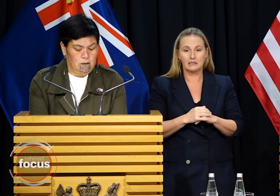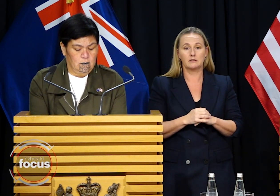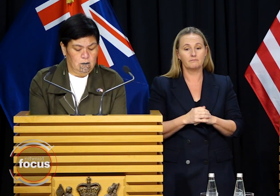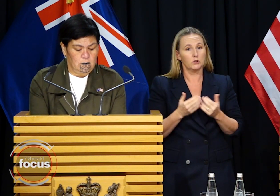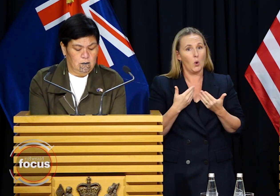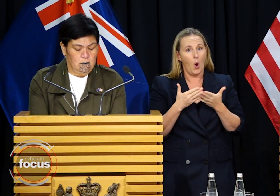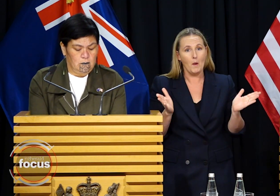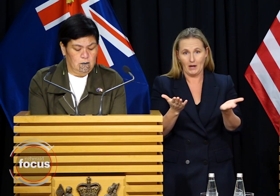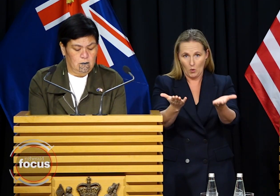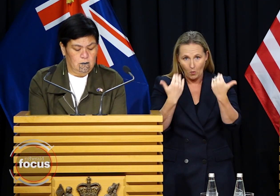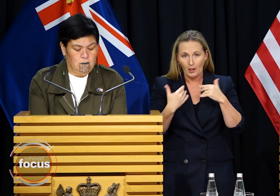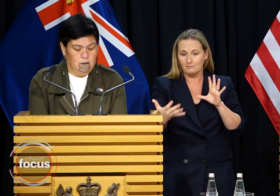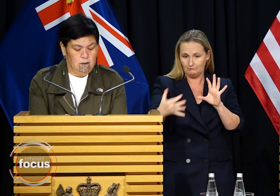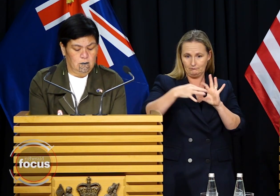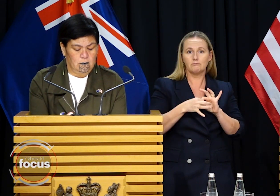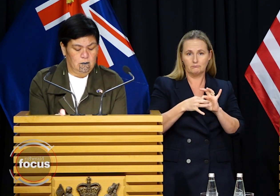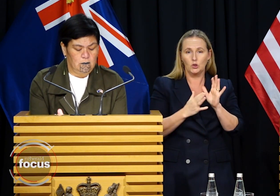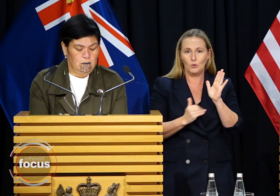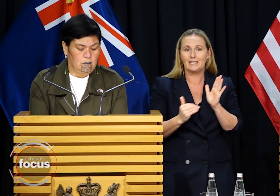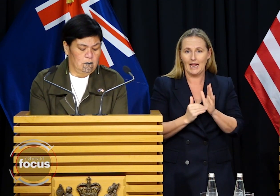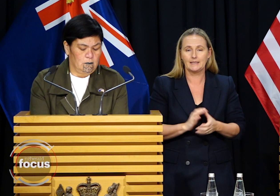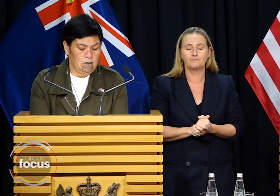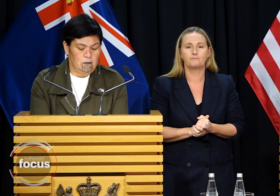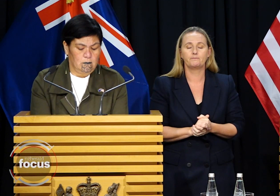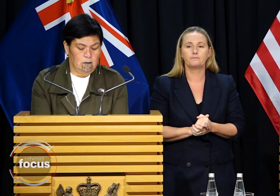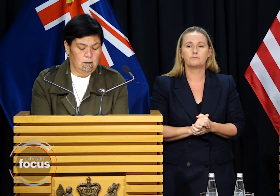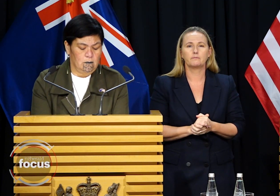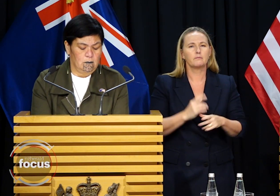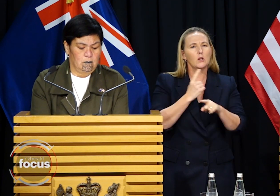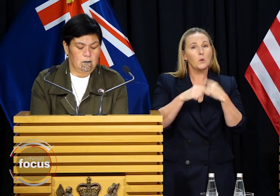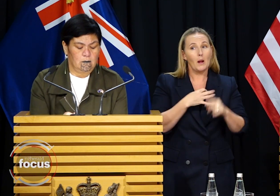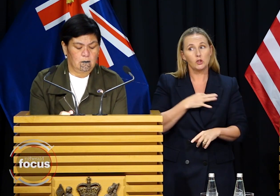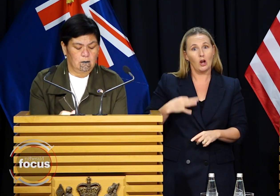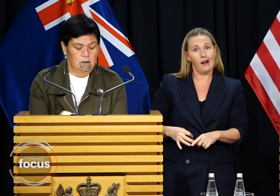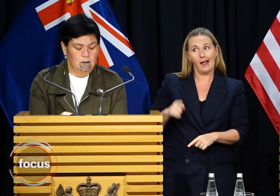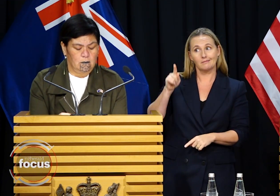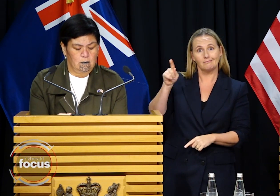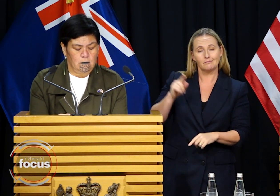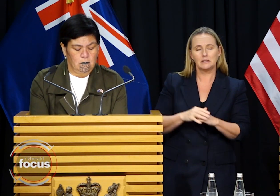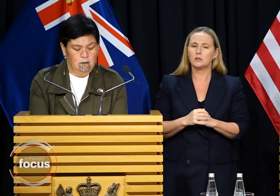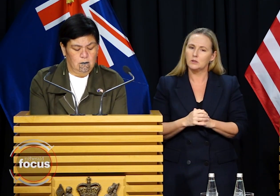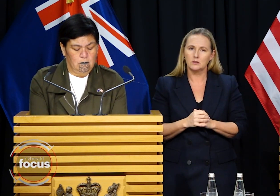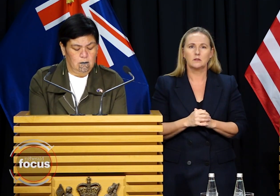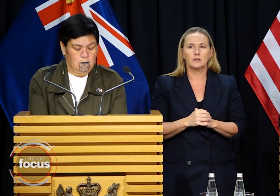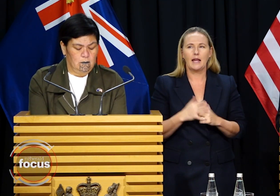to engagement. With regard to China, I think what is most striking to me,